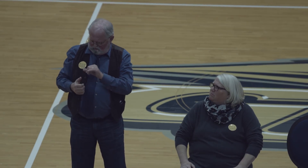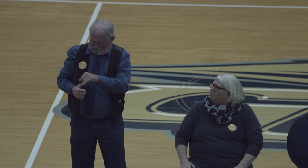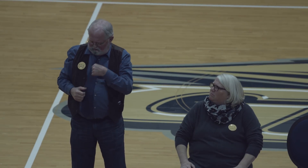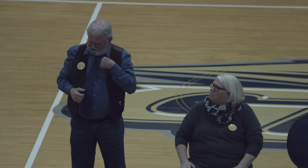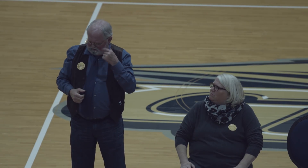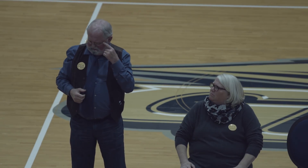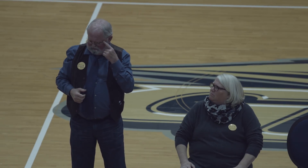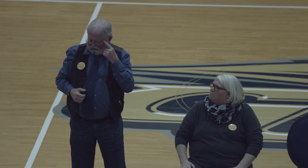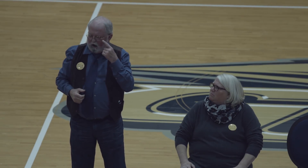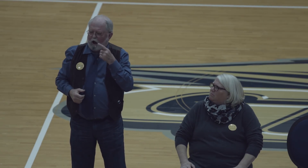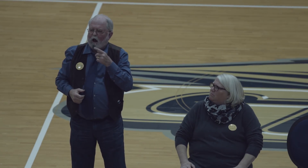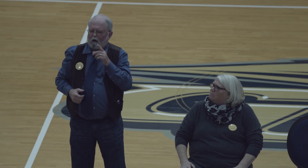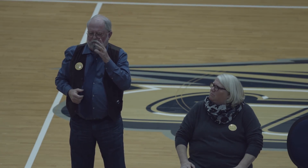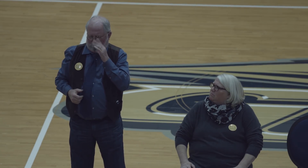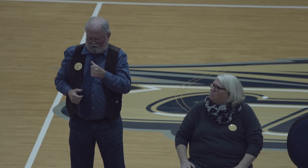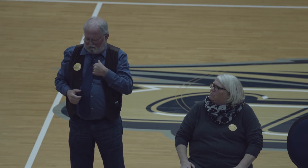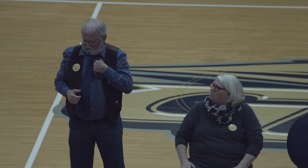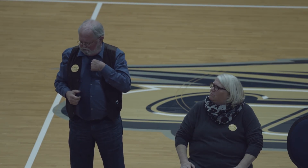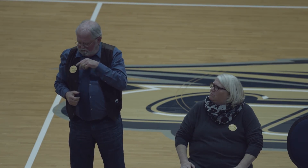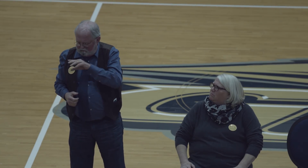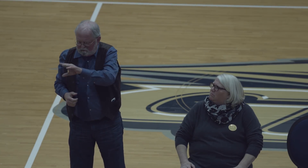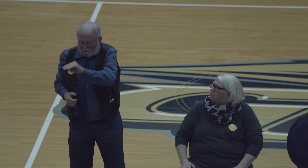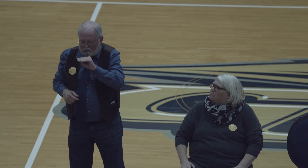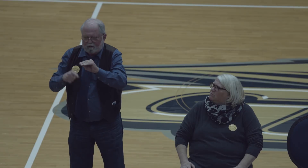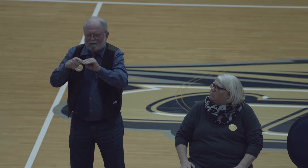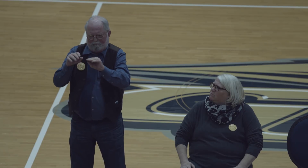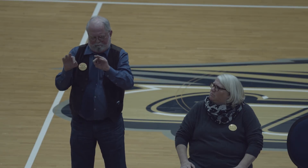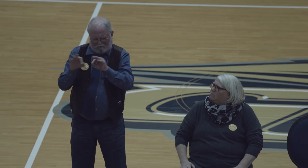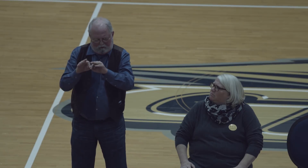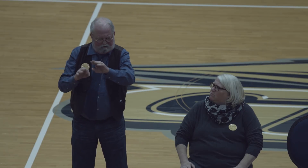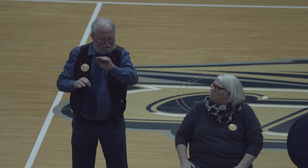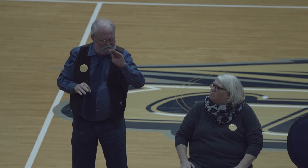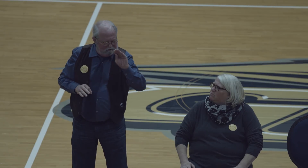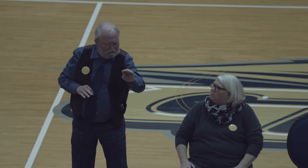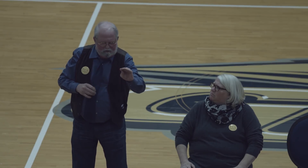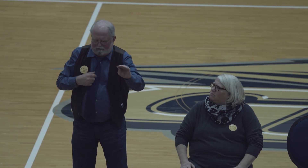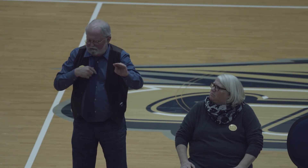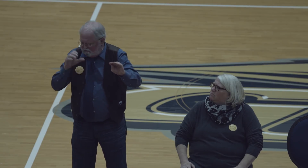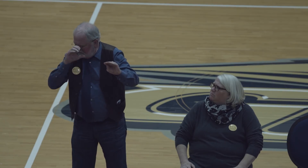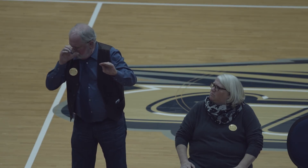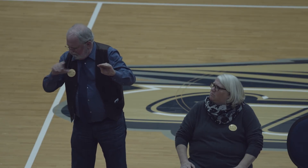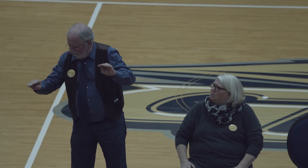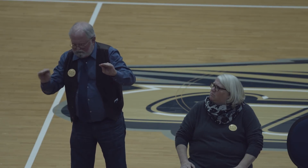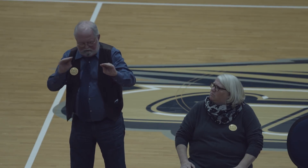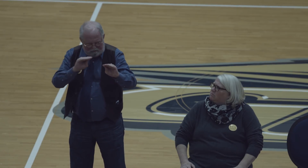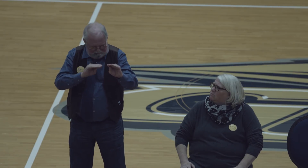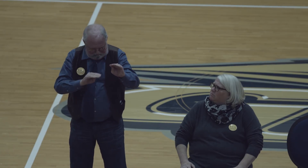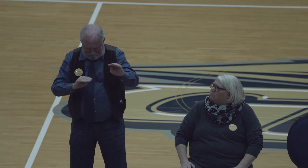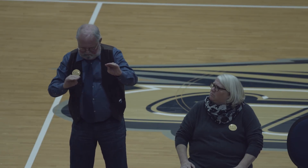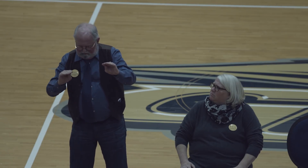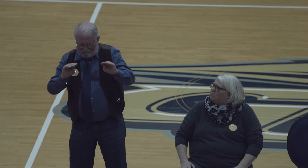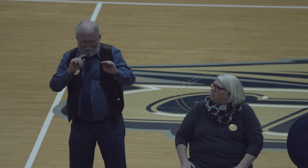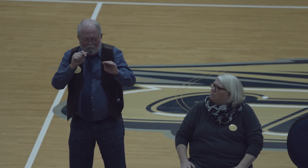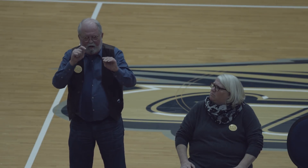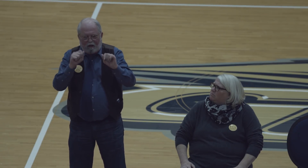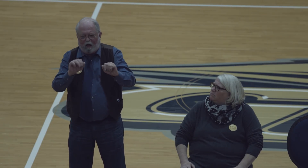just looked at it, and I thought about what I wanted to do. I chose very specific